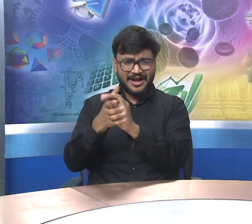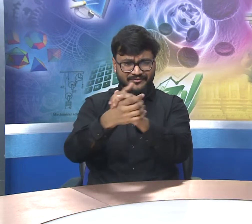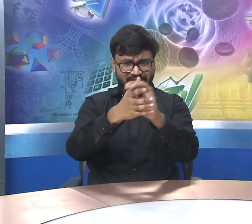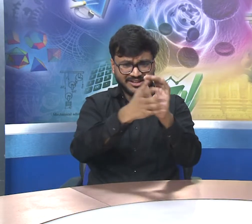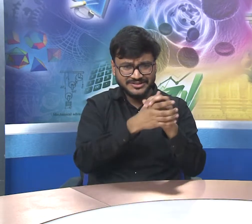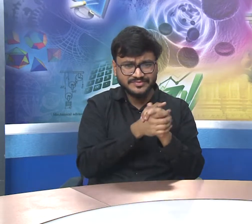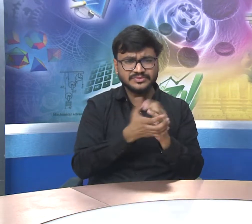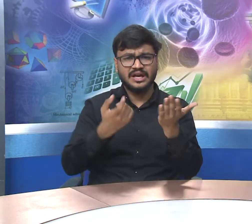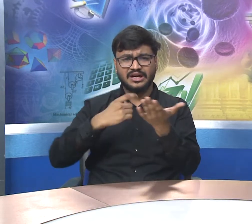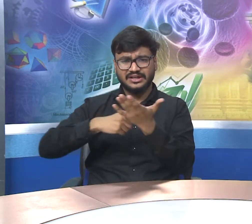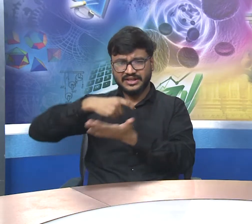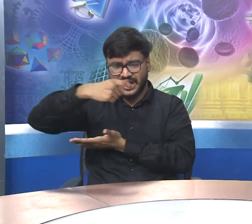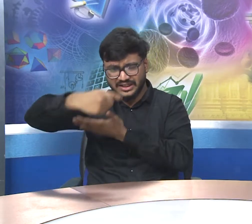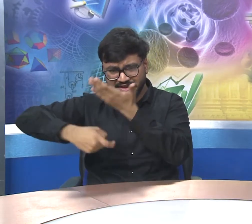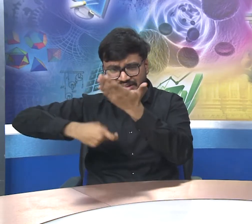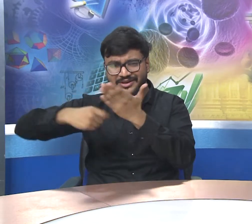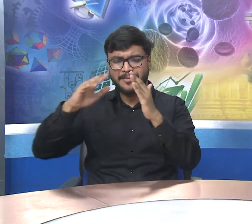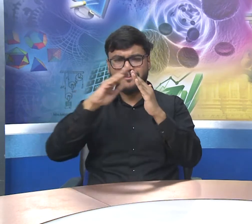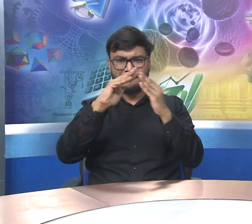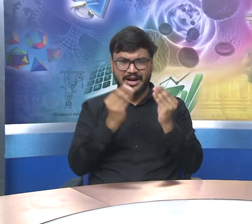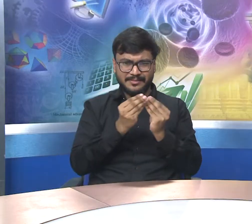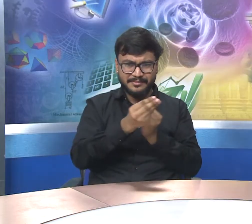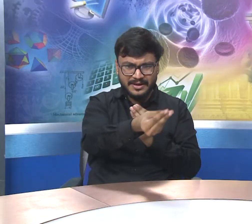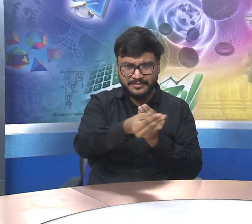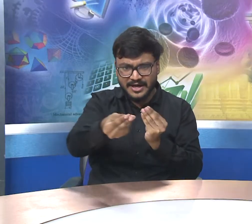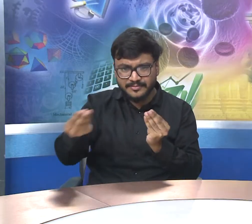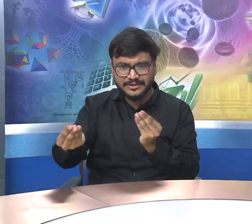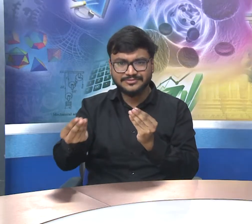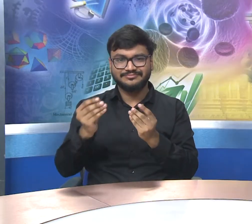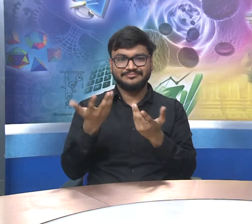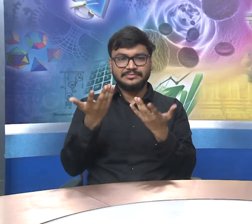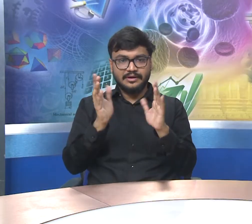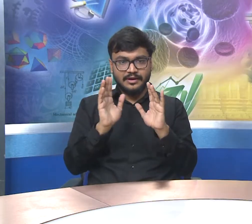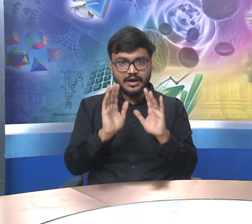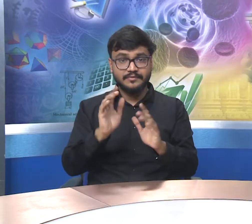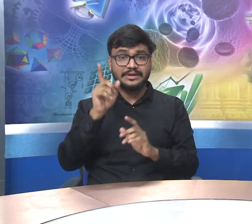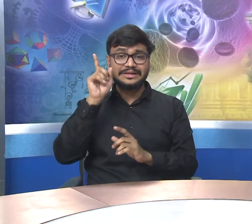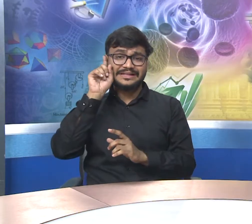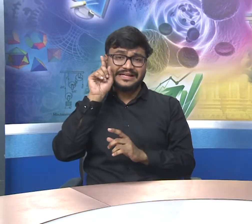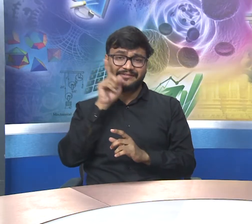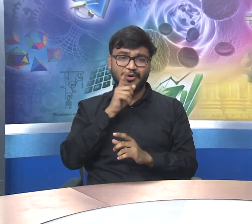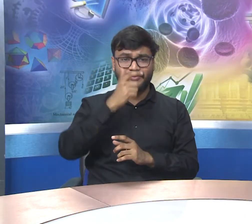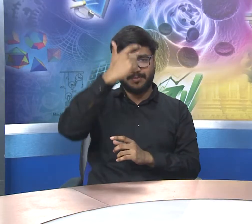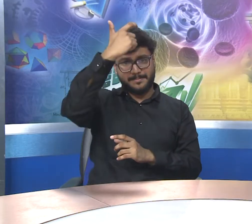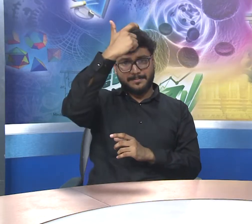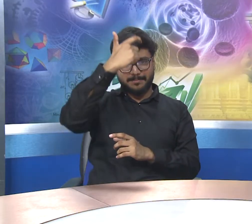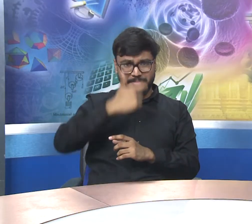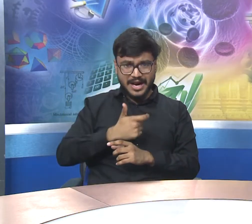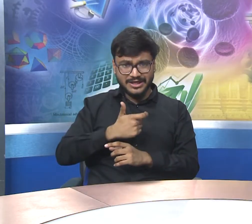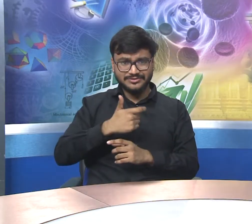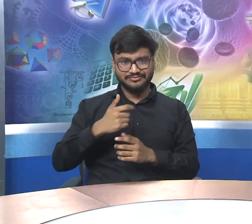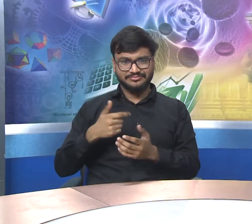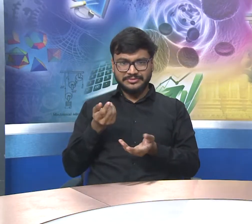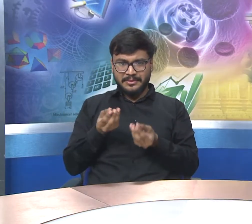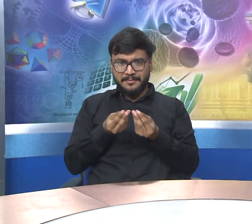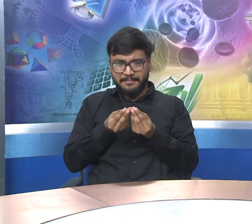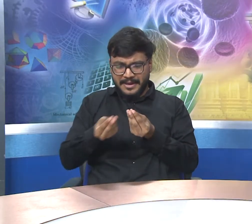Some friends and relatives, neighbors of a deaf person also develop near native fluency